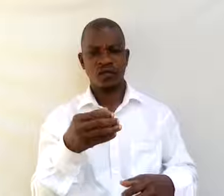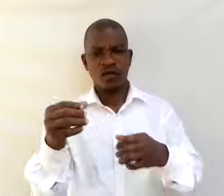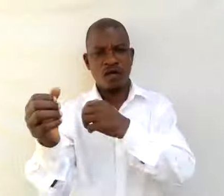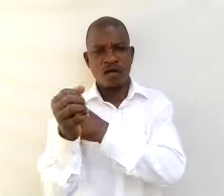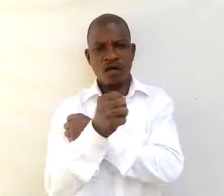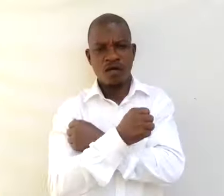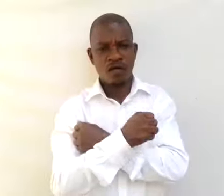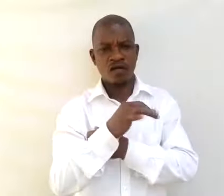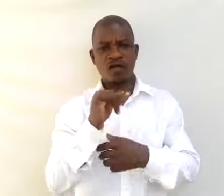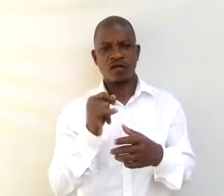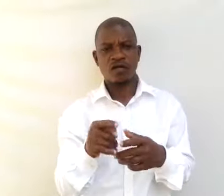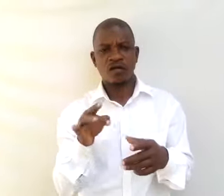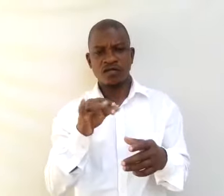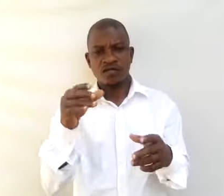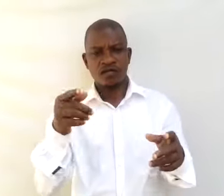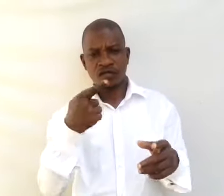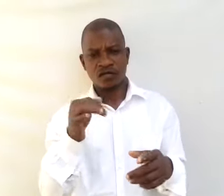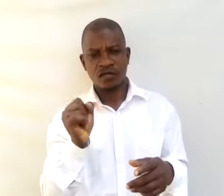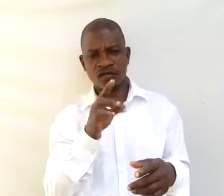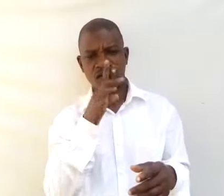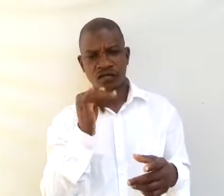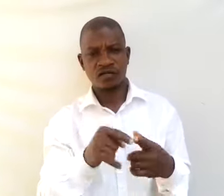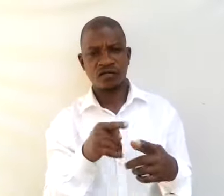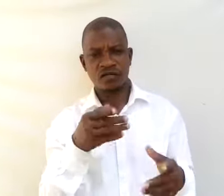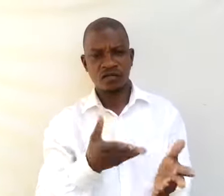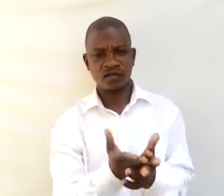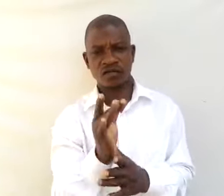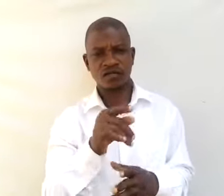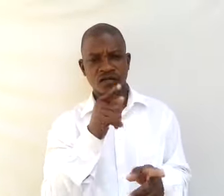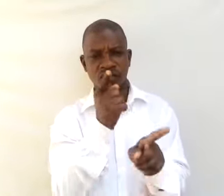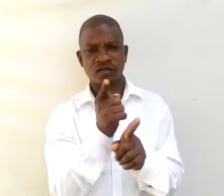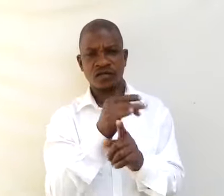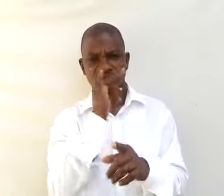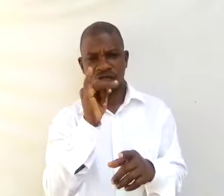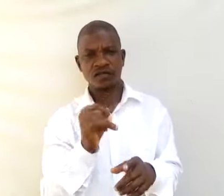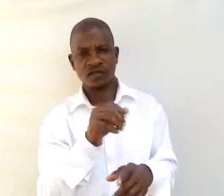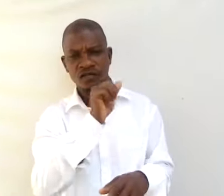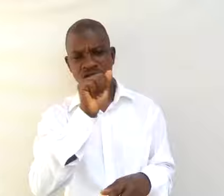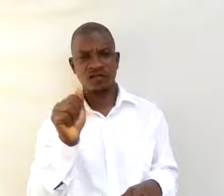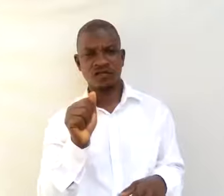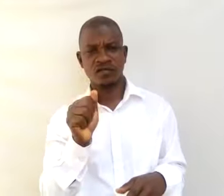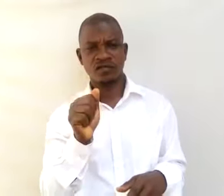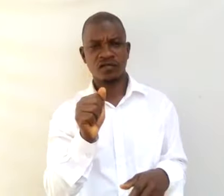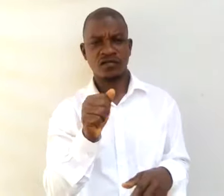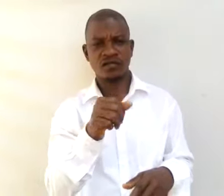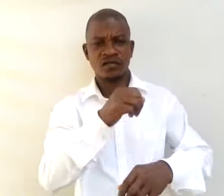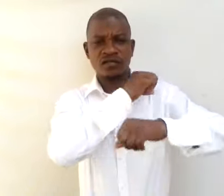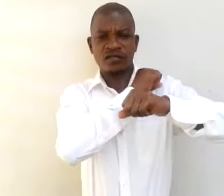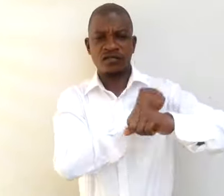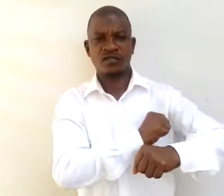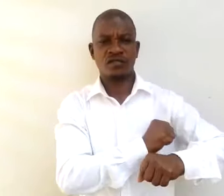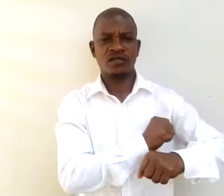D. Garden. The correct answer is A. Soldier.